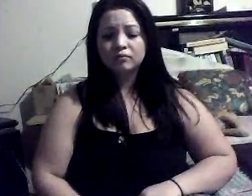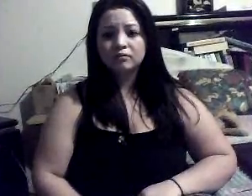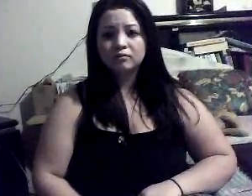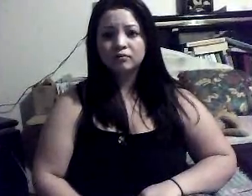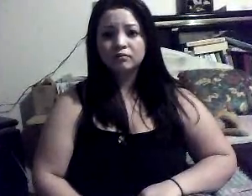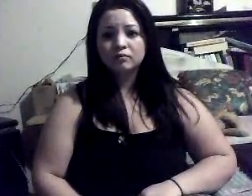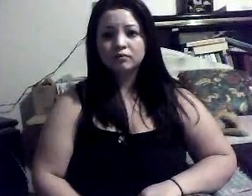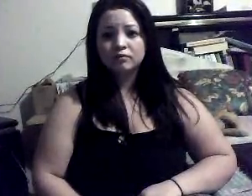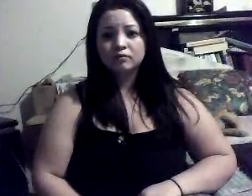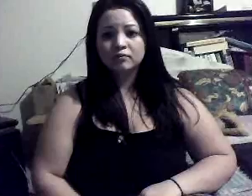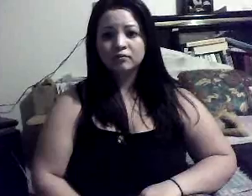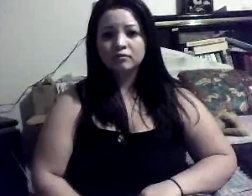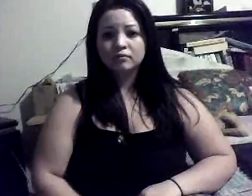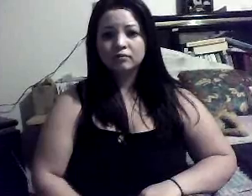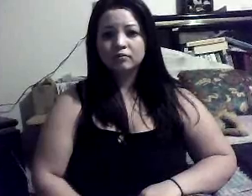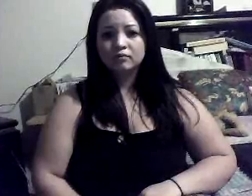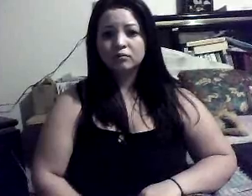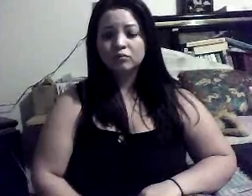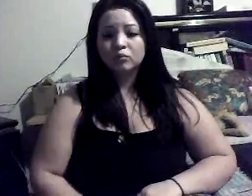still have today.